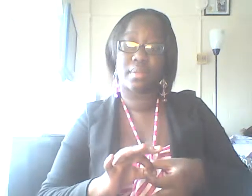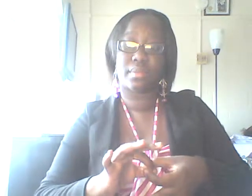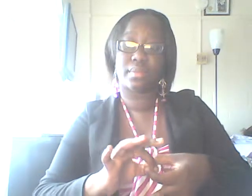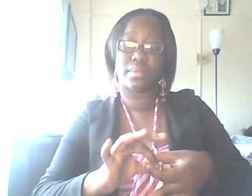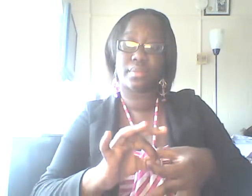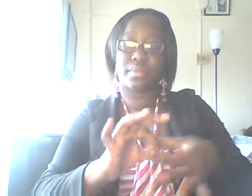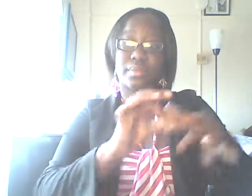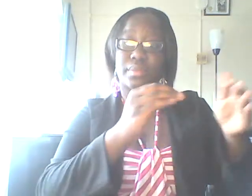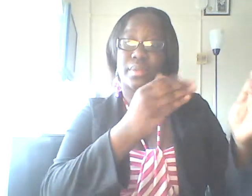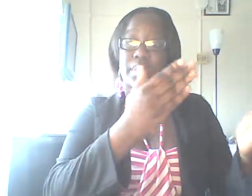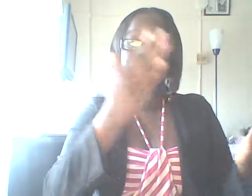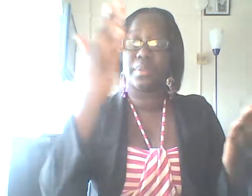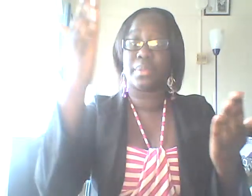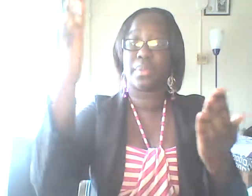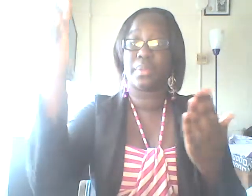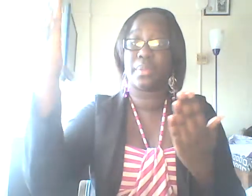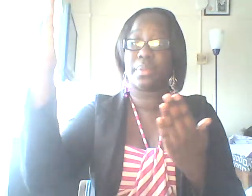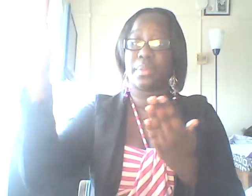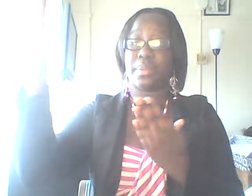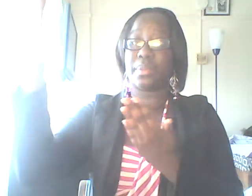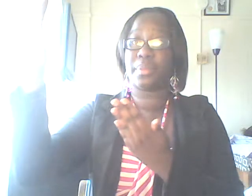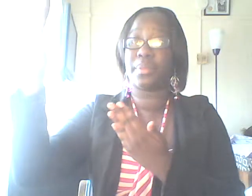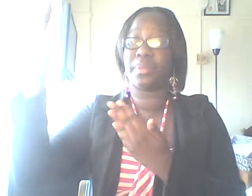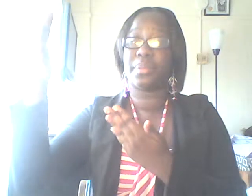heart belongs to you